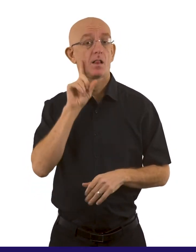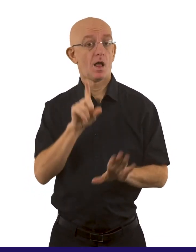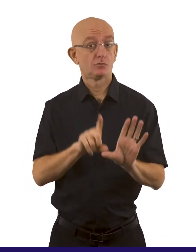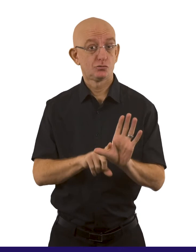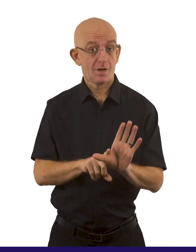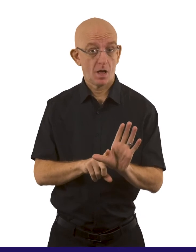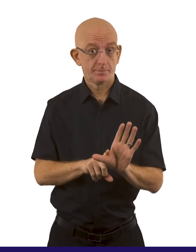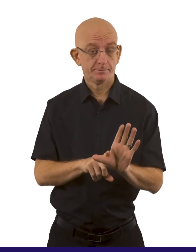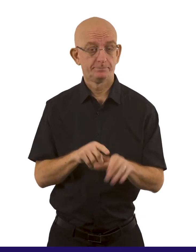Last year.